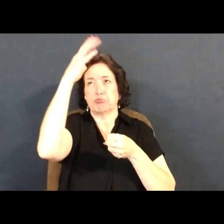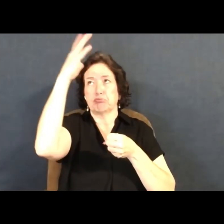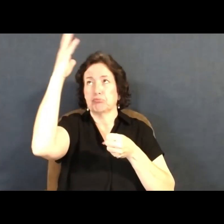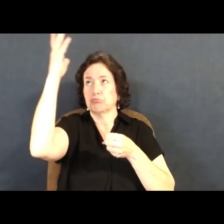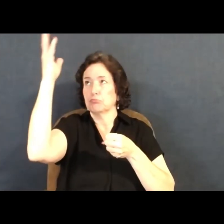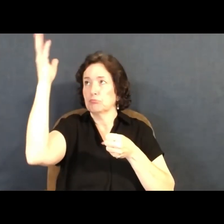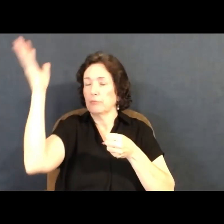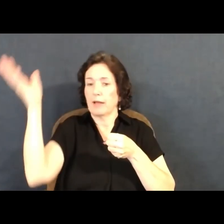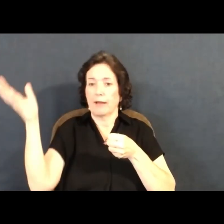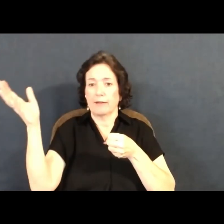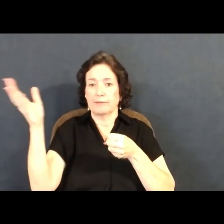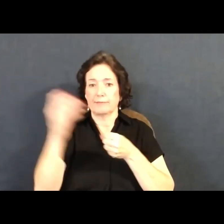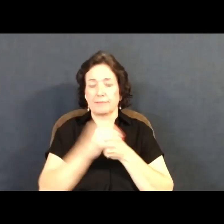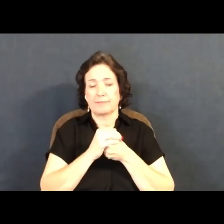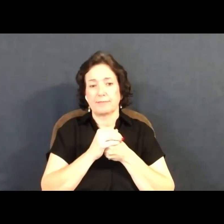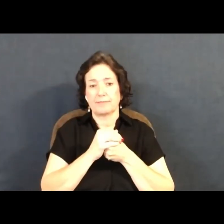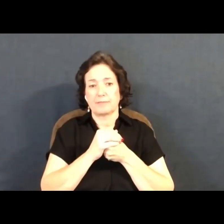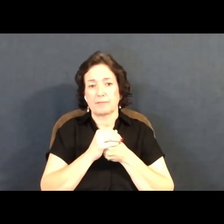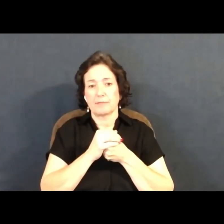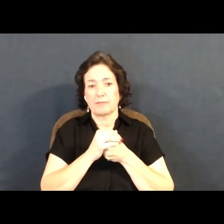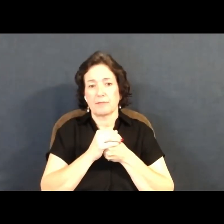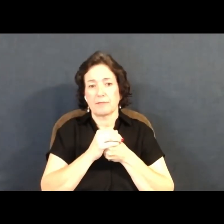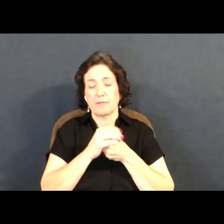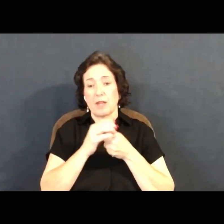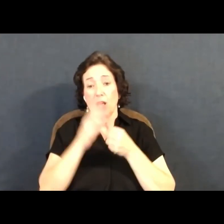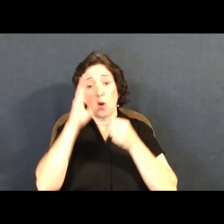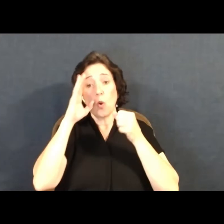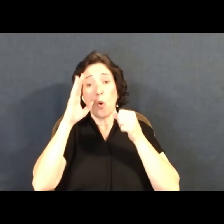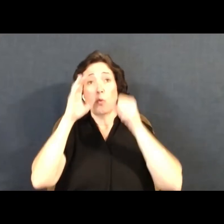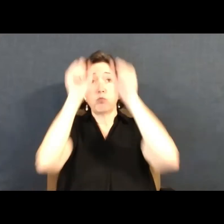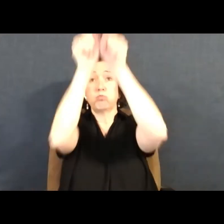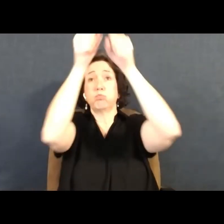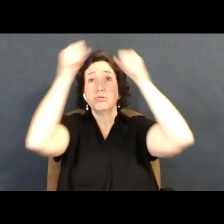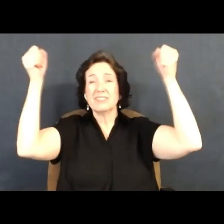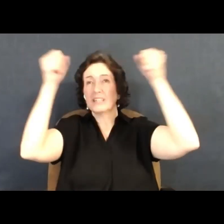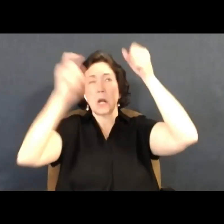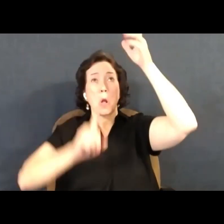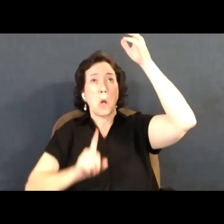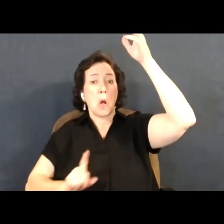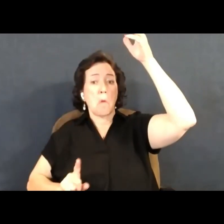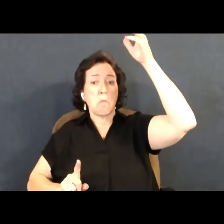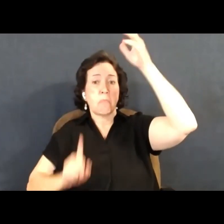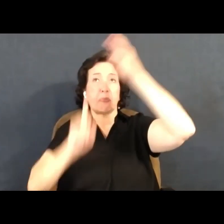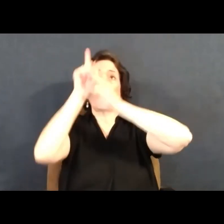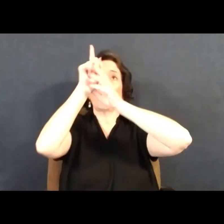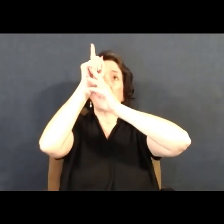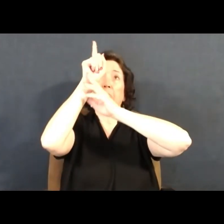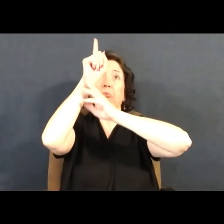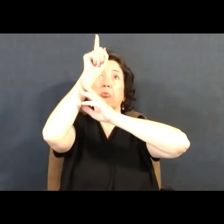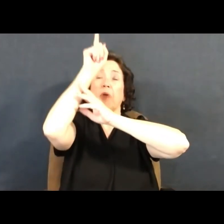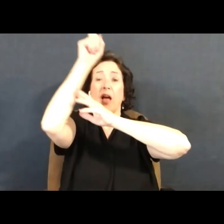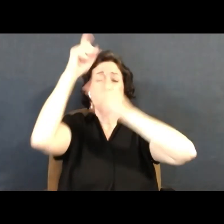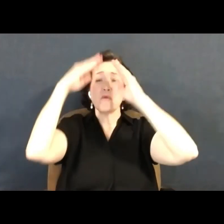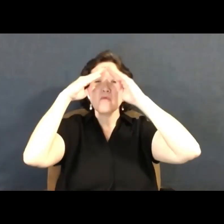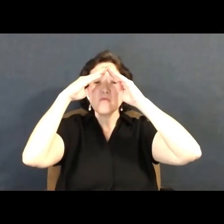the bottom of the cabinet, right through the bottom of the cabinet, right through the top of the cabinet, right through the attic, right through the roof,